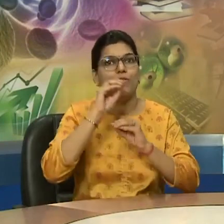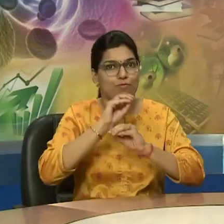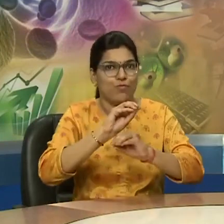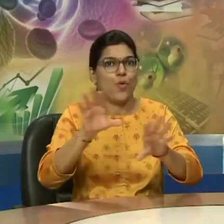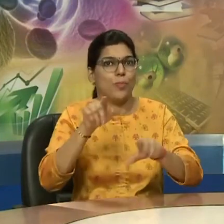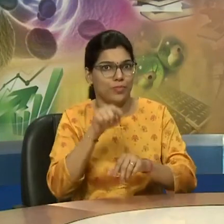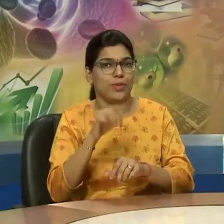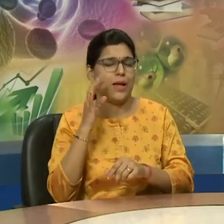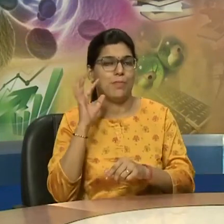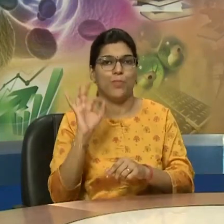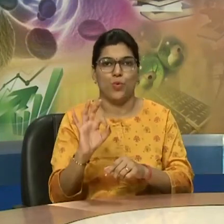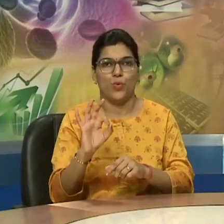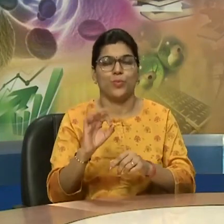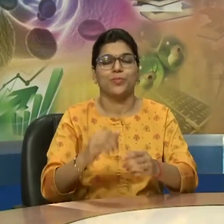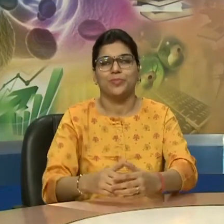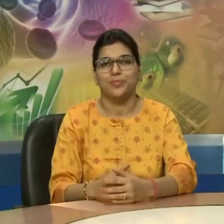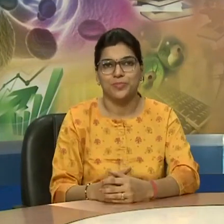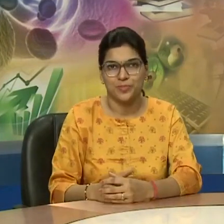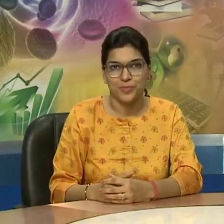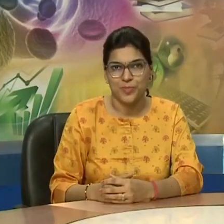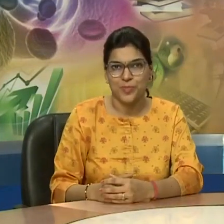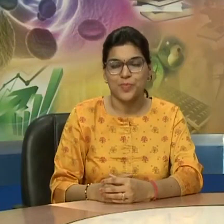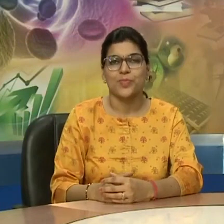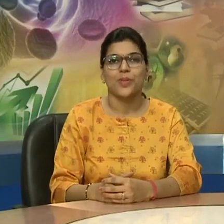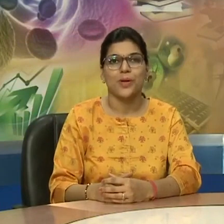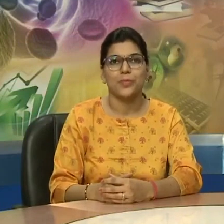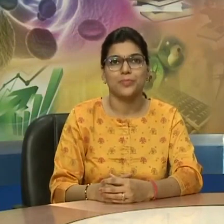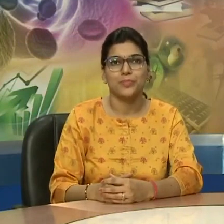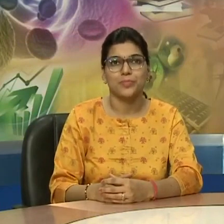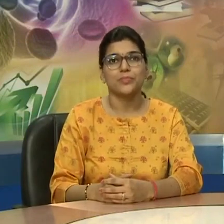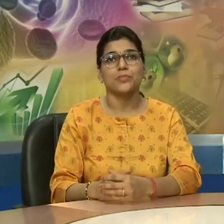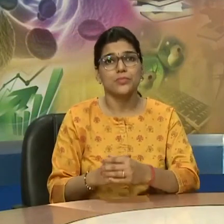Some of us also know a few uses.